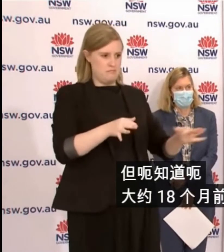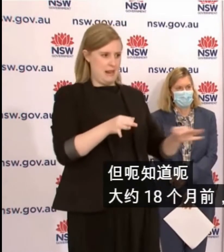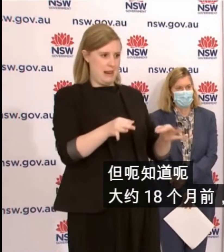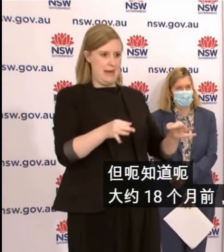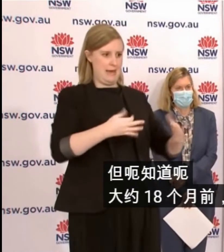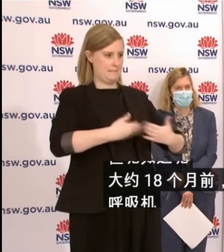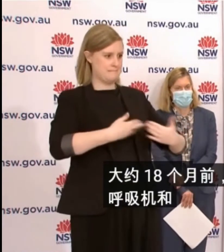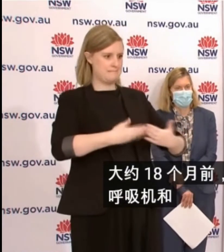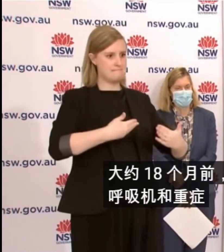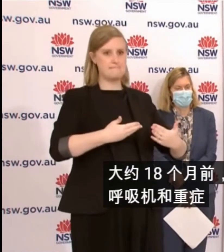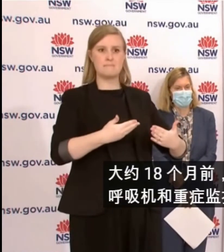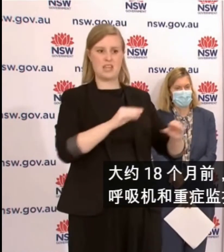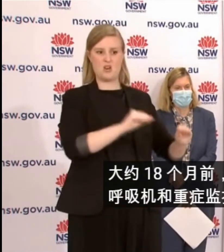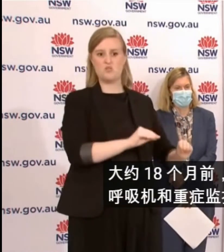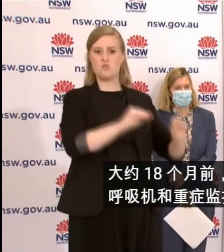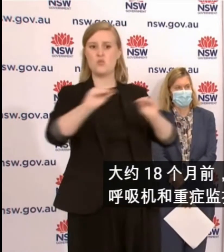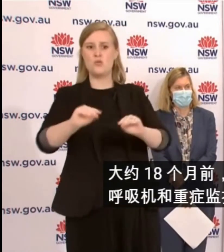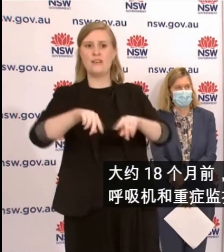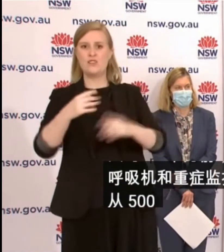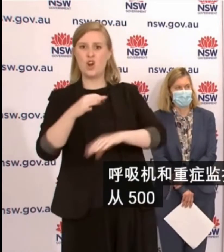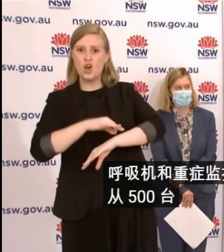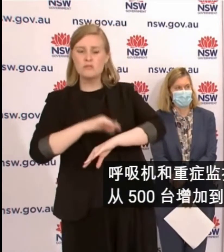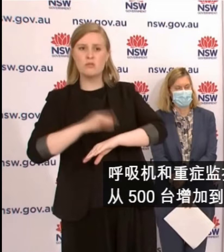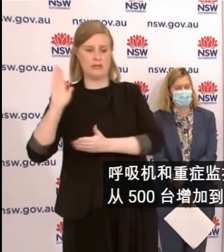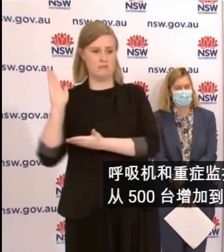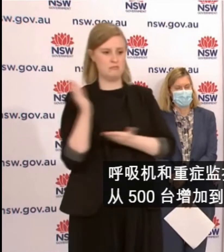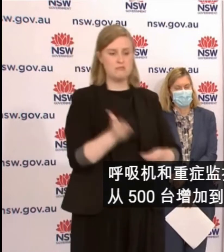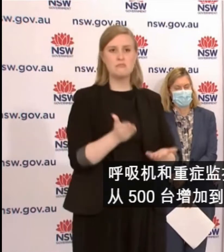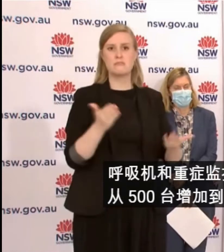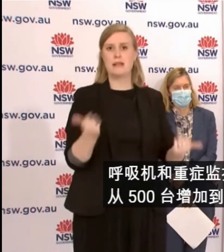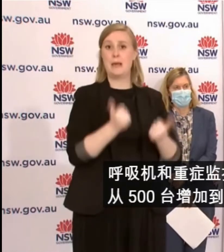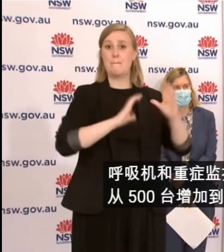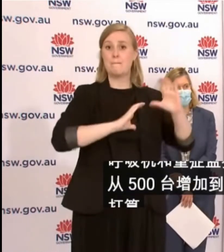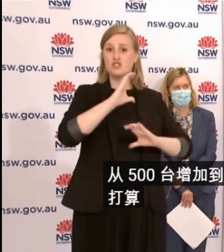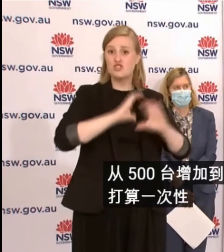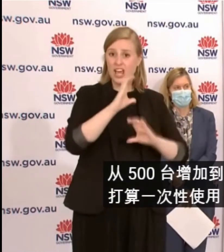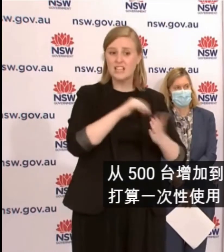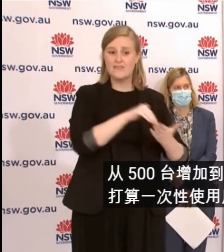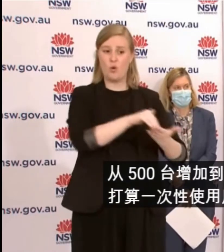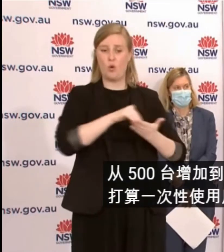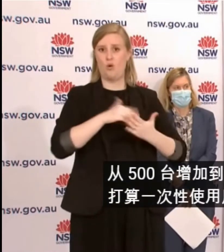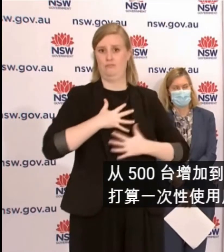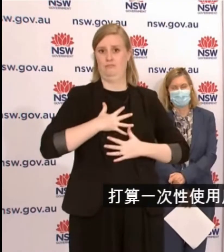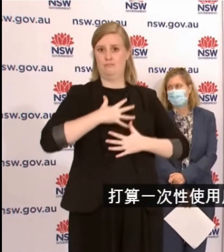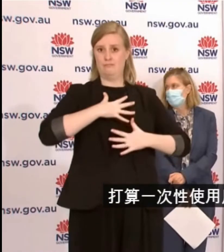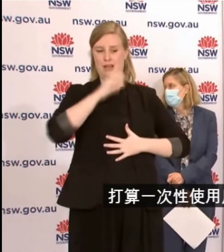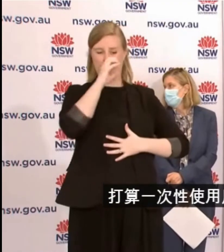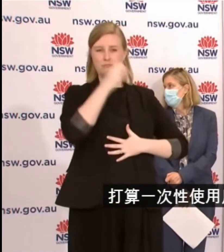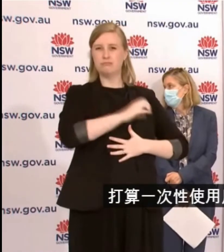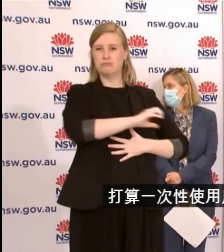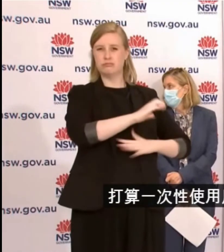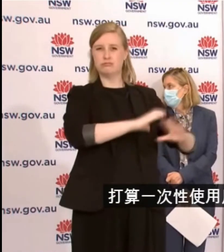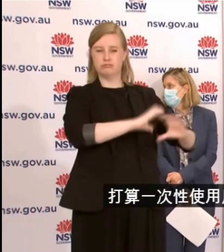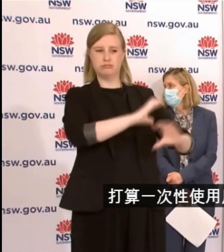months ago, we increased our capacity for ventilators and ICU from 500 to 2,000. Now, we're not intending to use all of those at the one time by